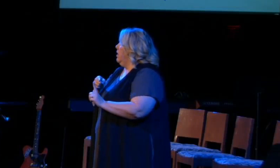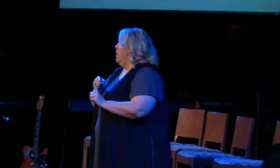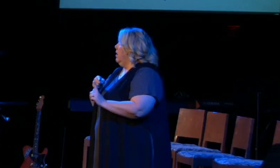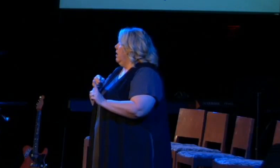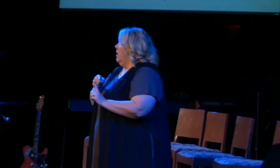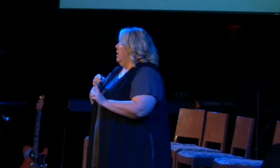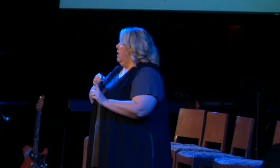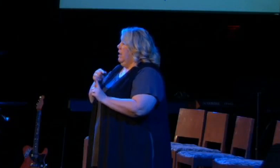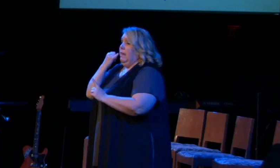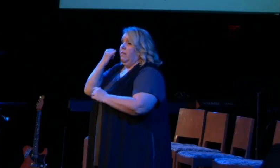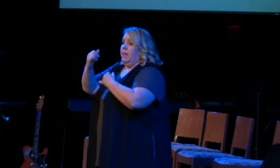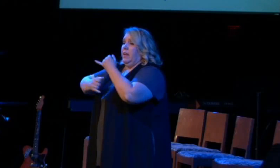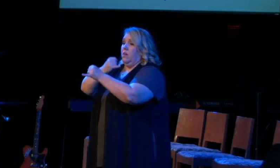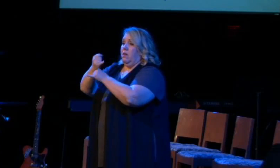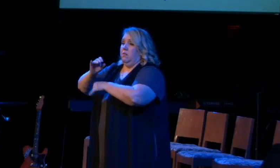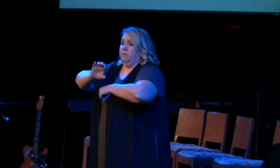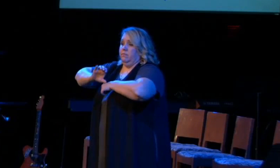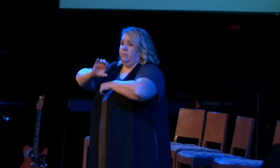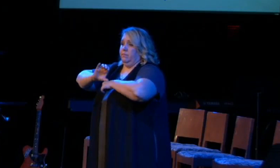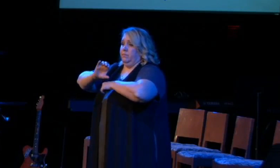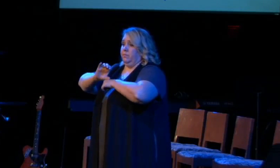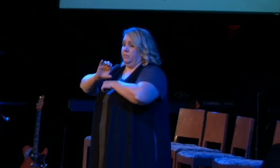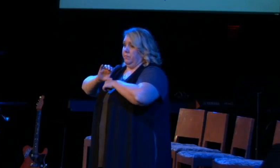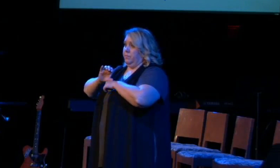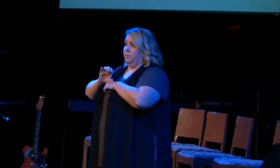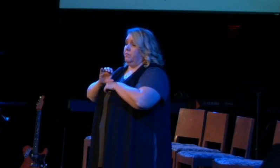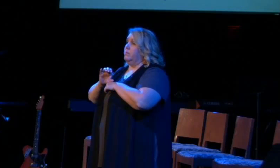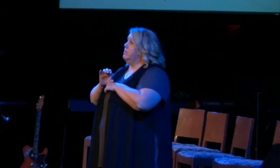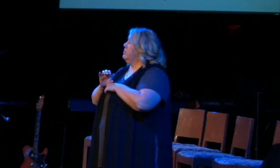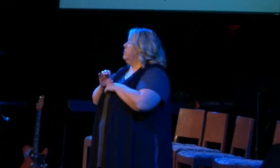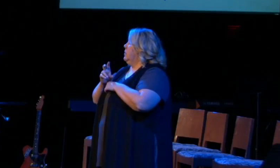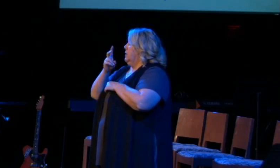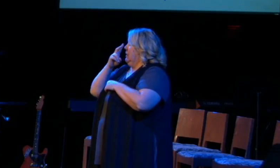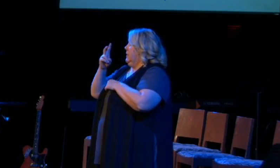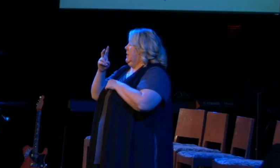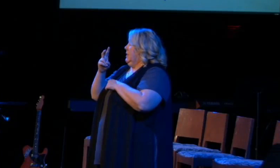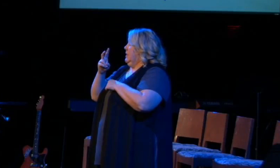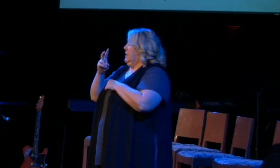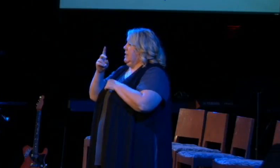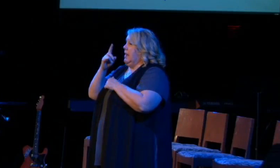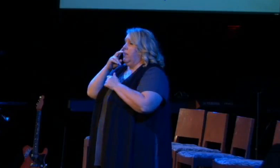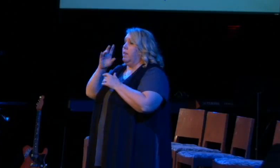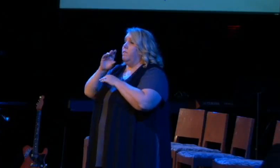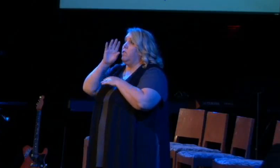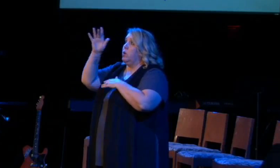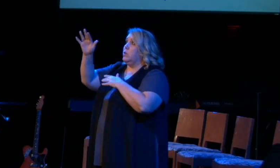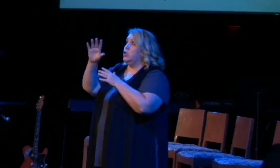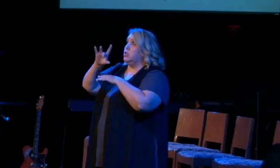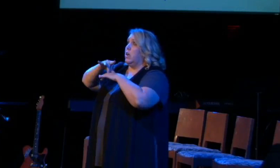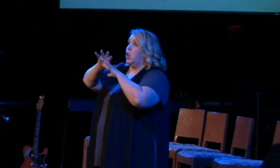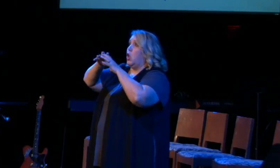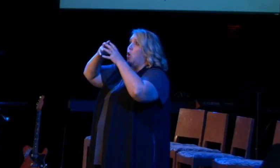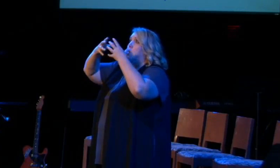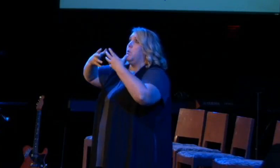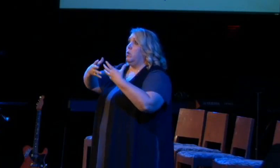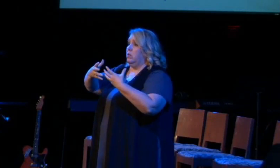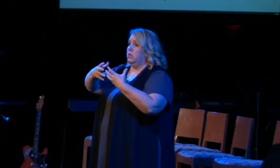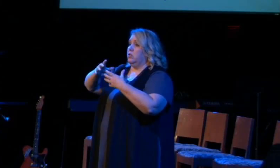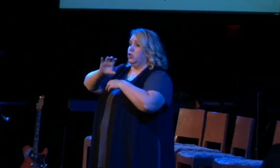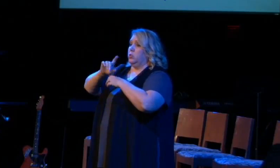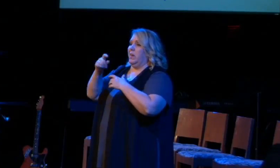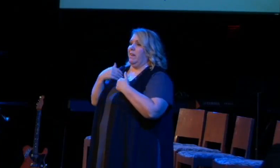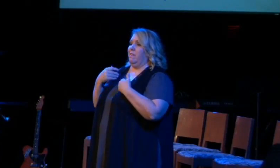whether the international church sees that our future as a global church means we need to have a little bit more regional